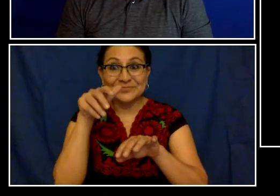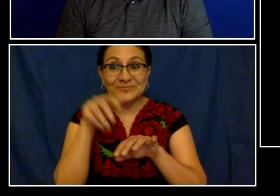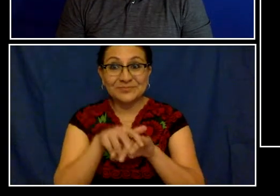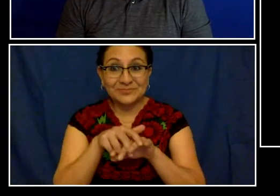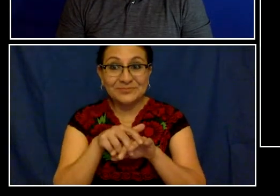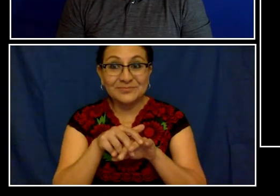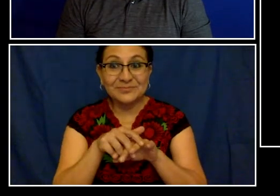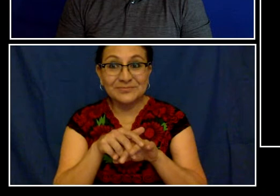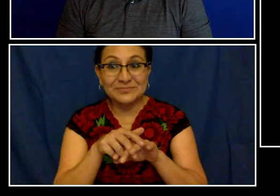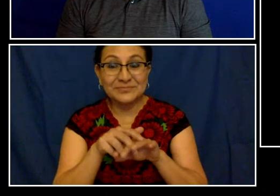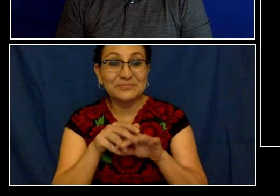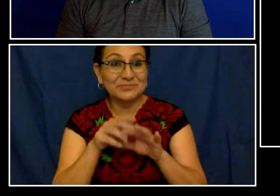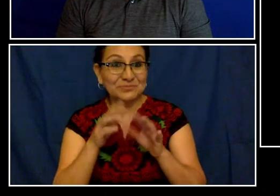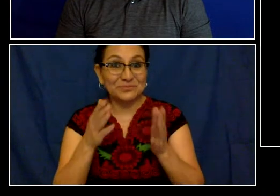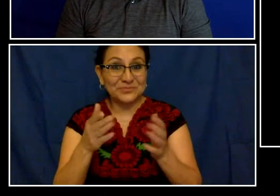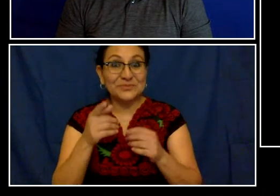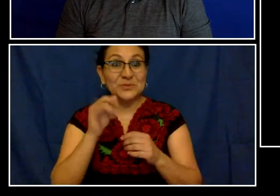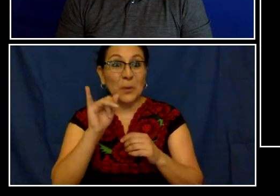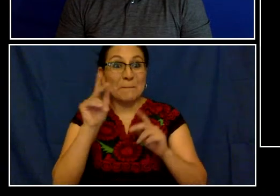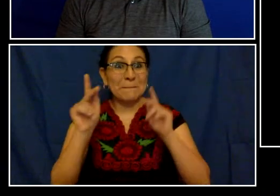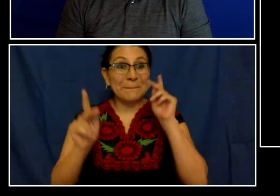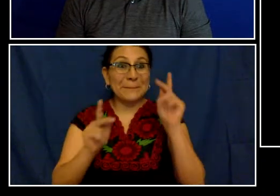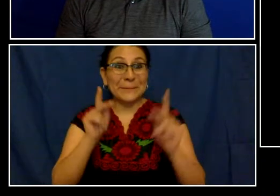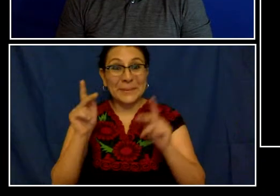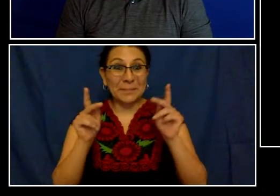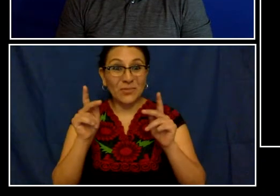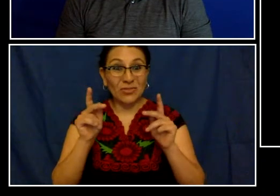For Indigenous Peoples Day,